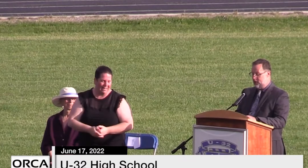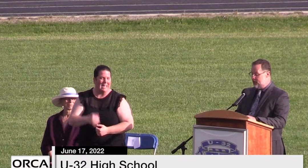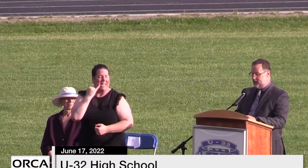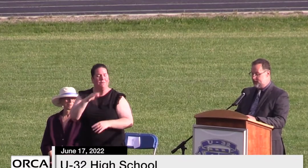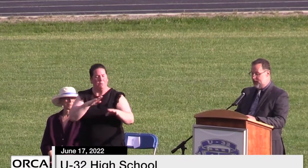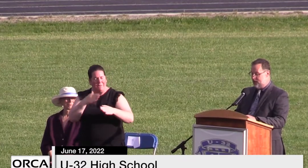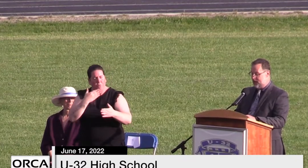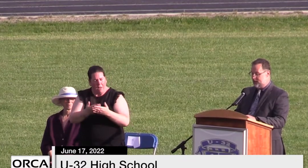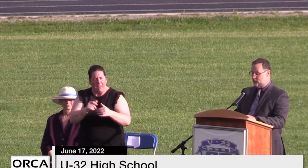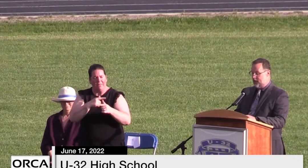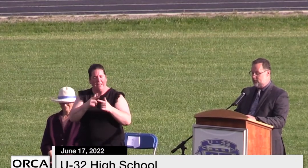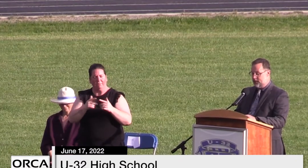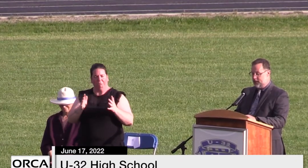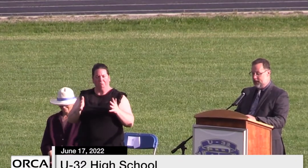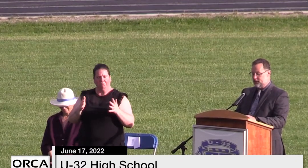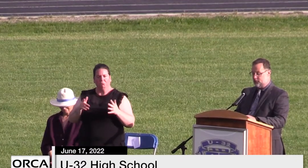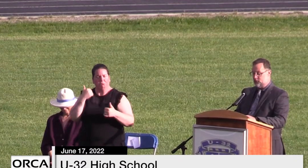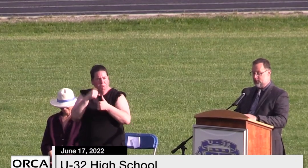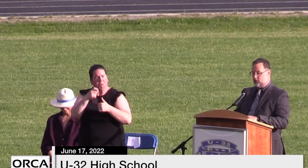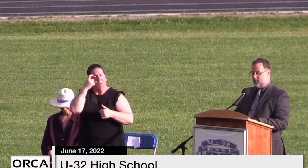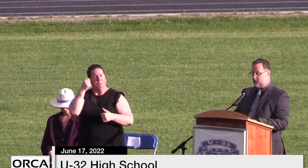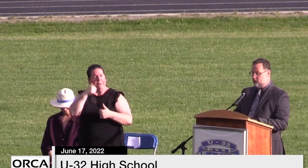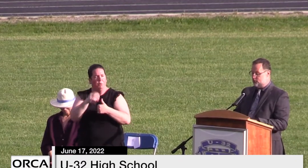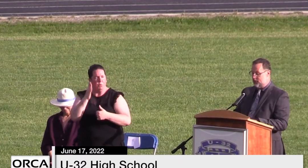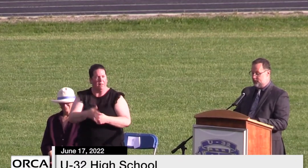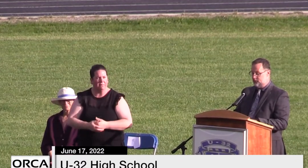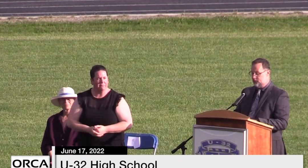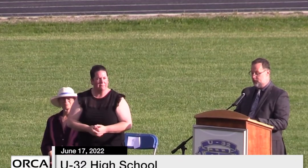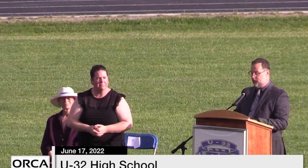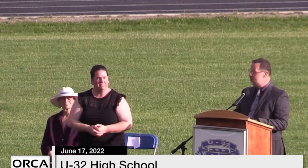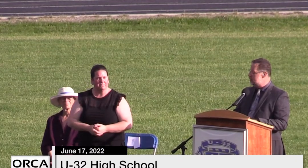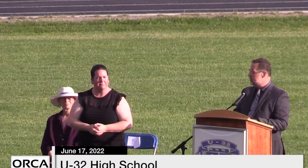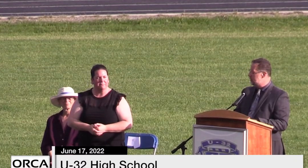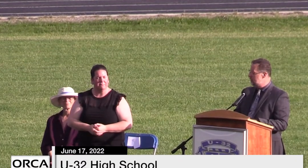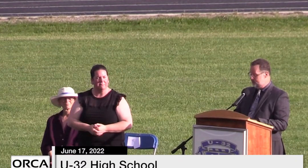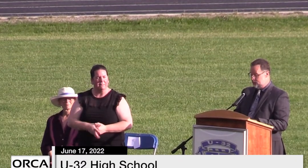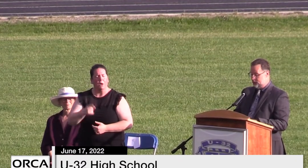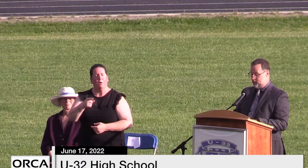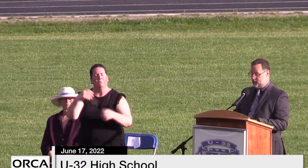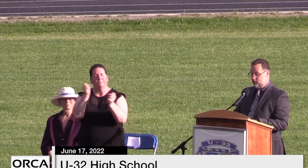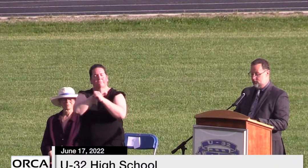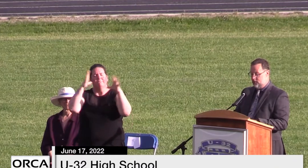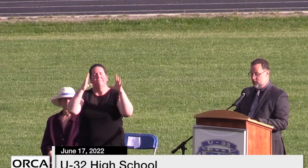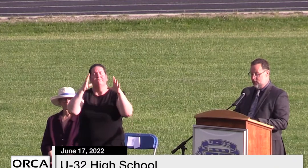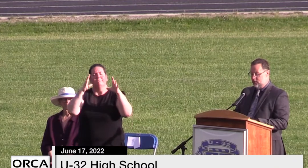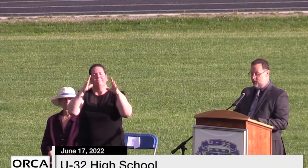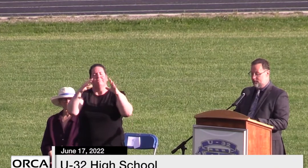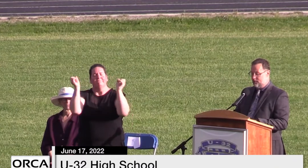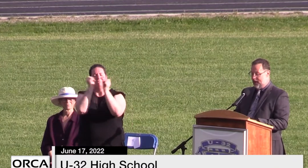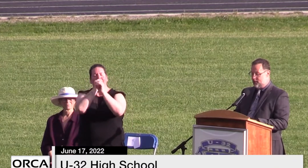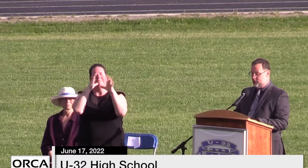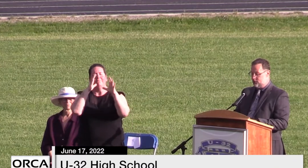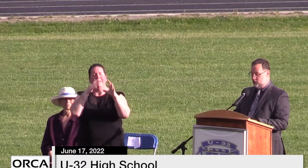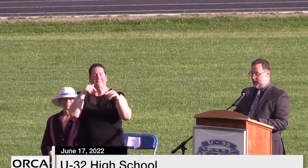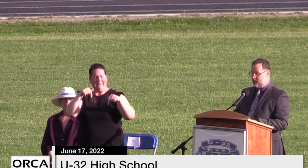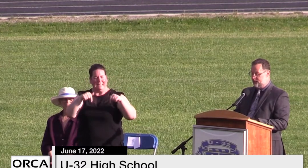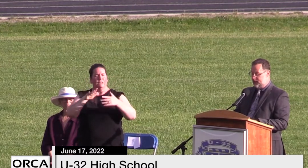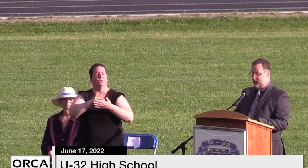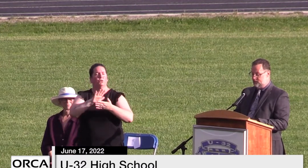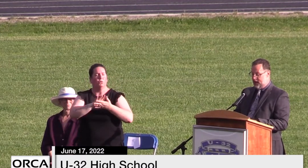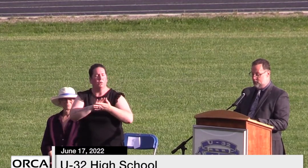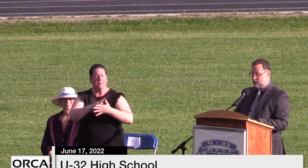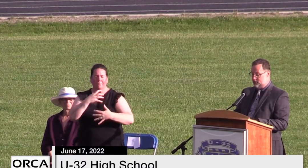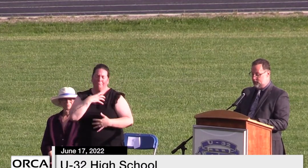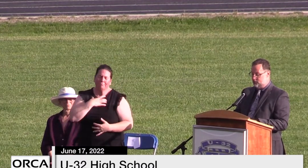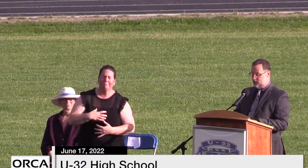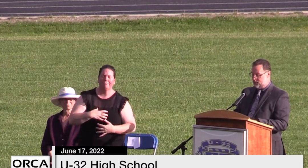There are no doubts in my mind that the graduating class of 2022 is ready to fulfill the vision of U32. You have the passion, creativity,